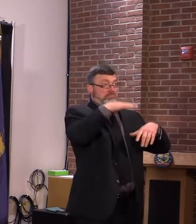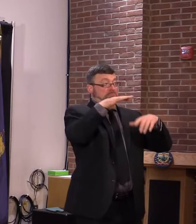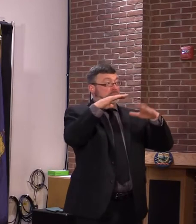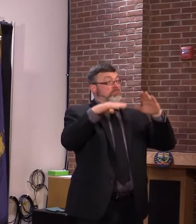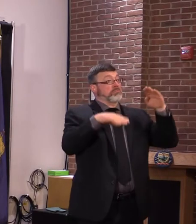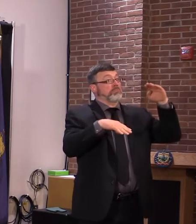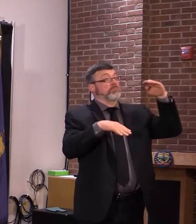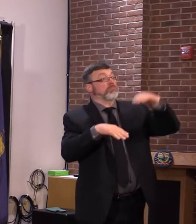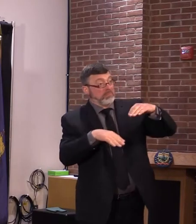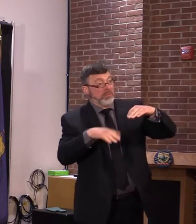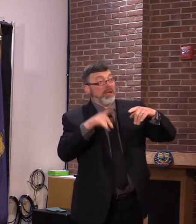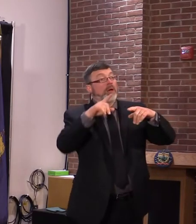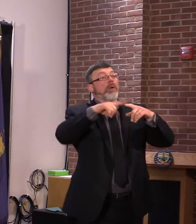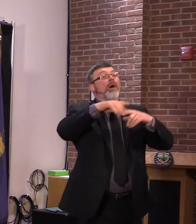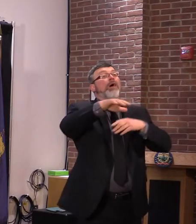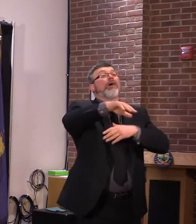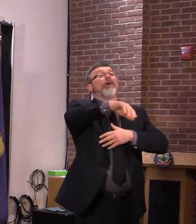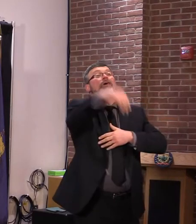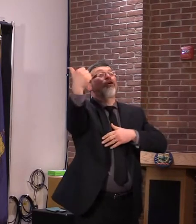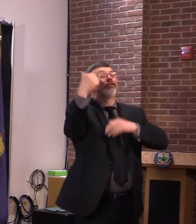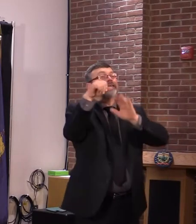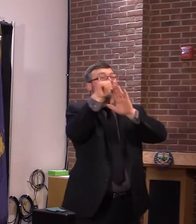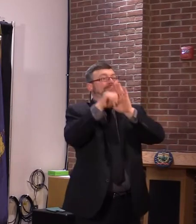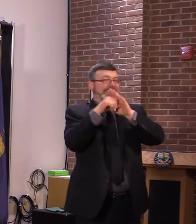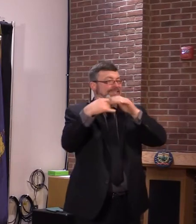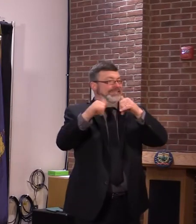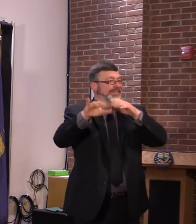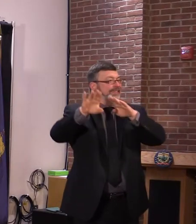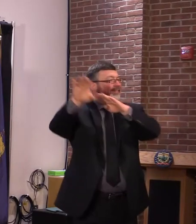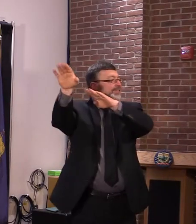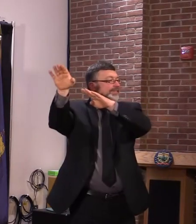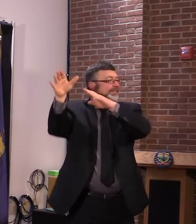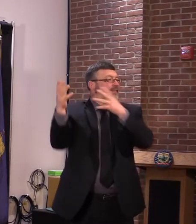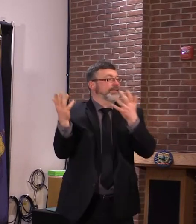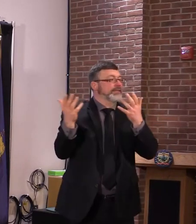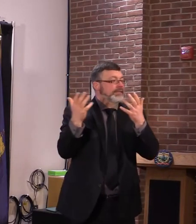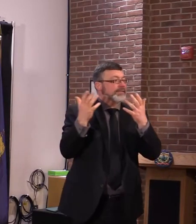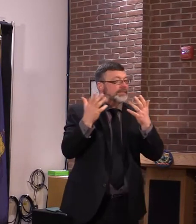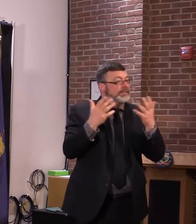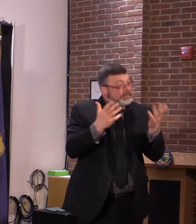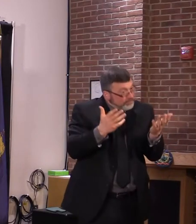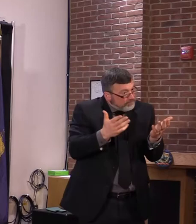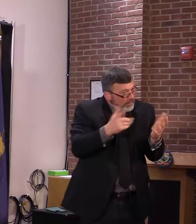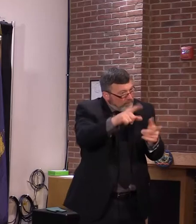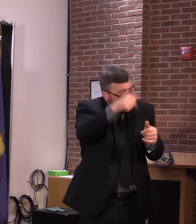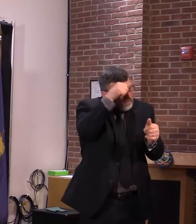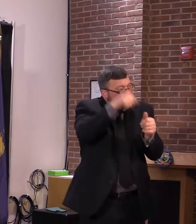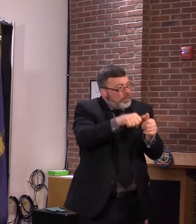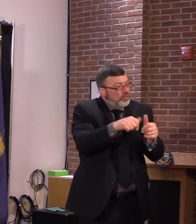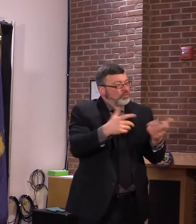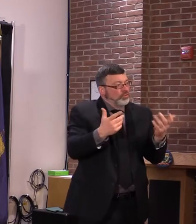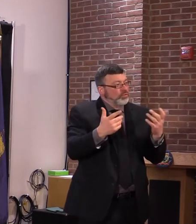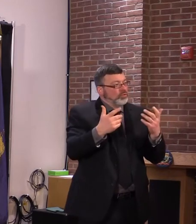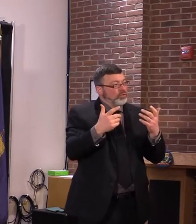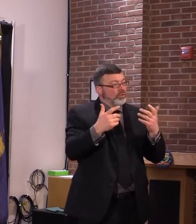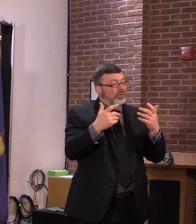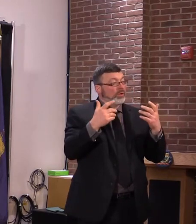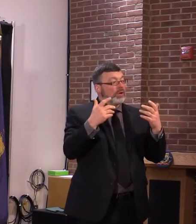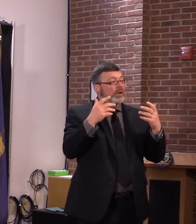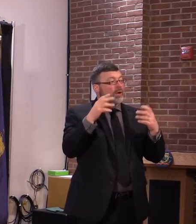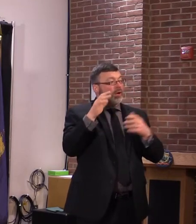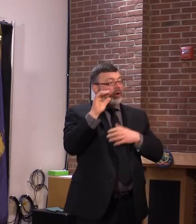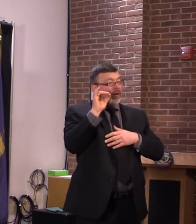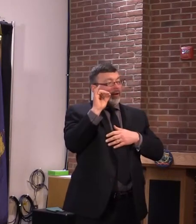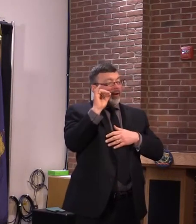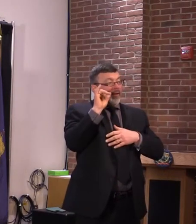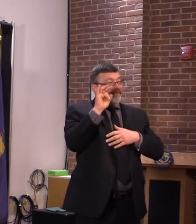same direction. It's another thing to qualify for a level of virus transmission that's below high and